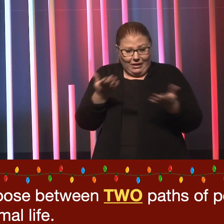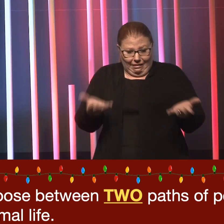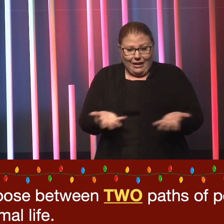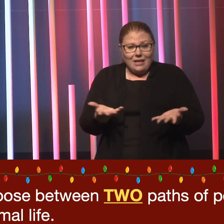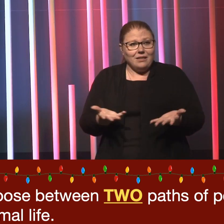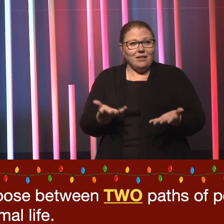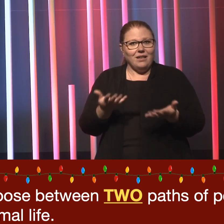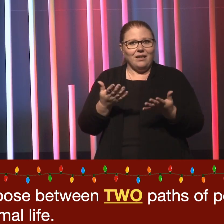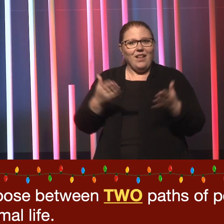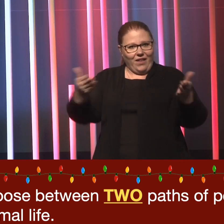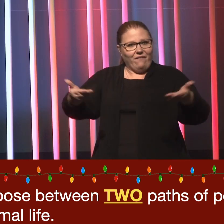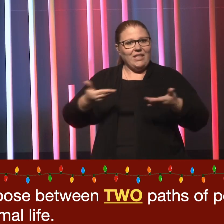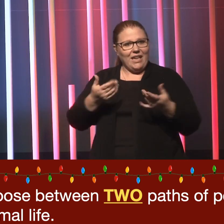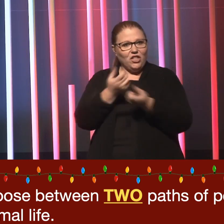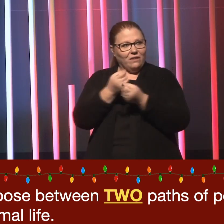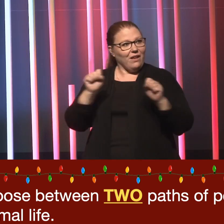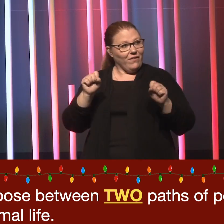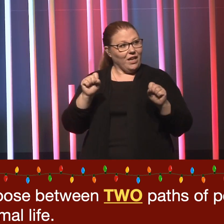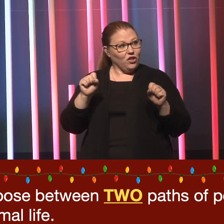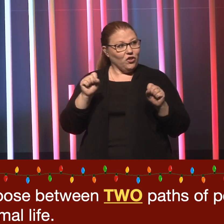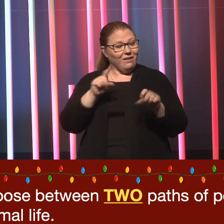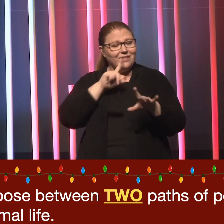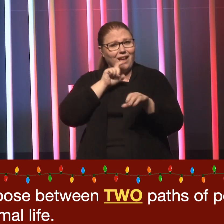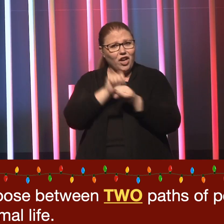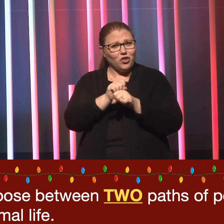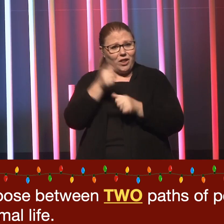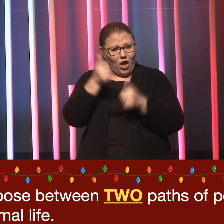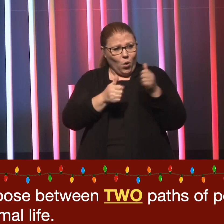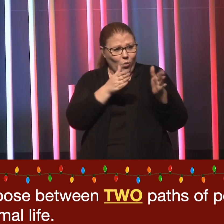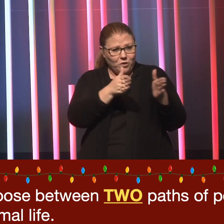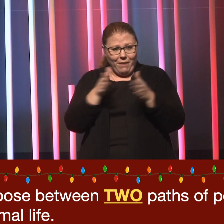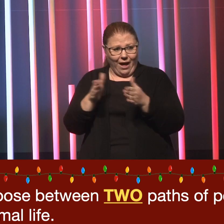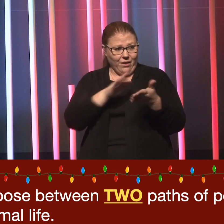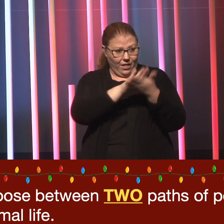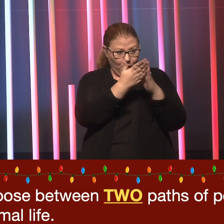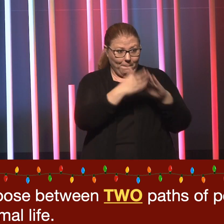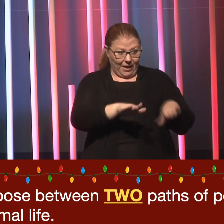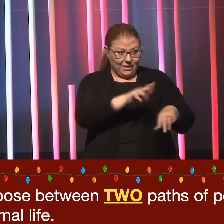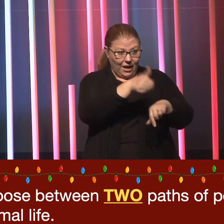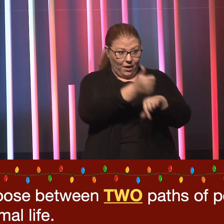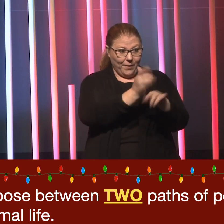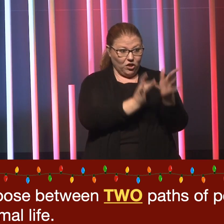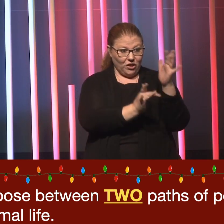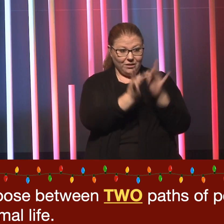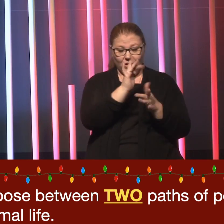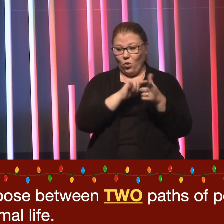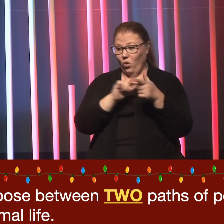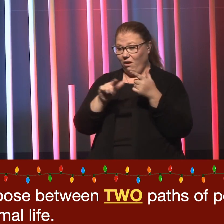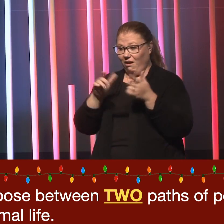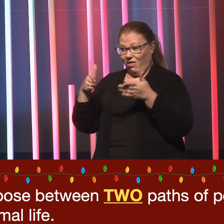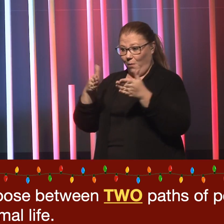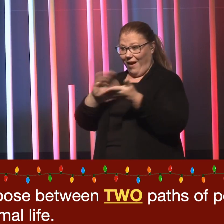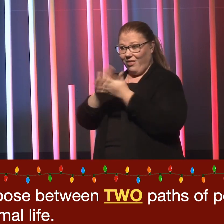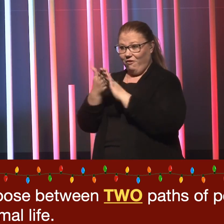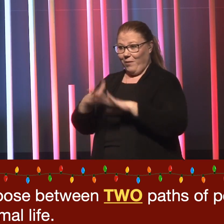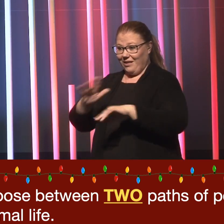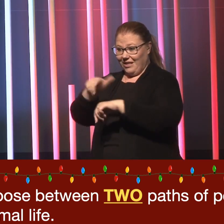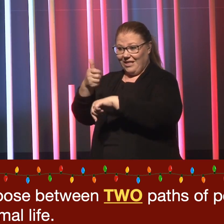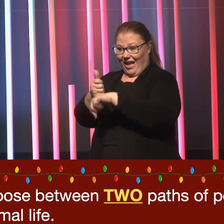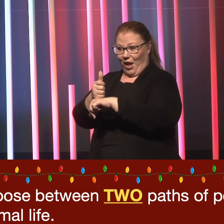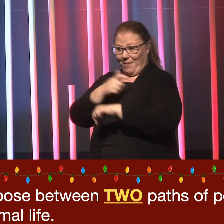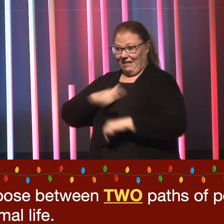invitation of salvation. Which path will I choose? A path of peace that's laid out by Jesus, or a path of peace that's laid out by empire?